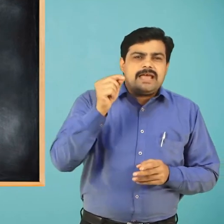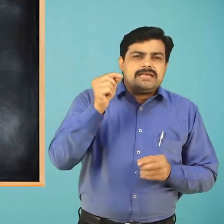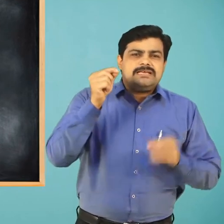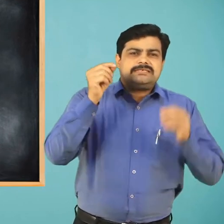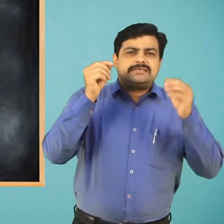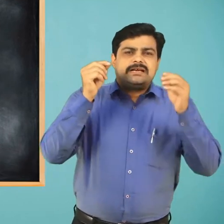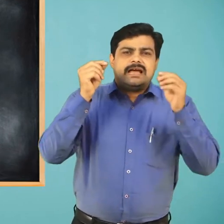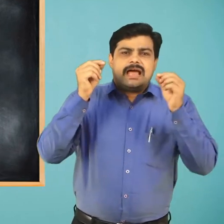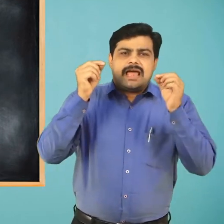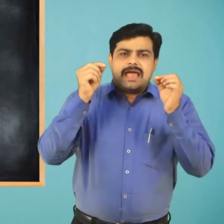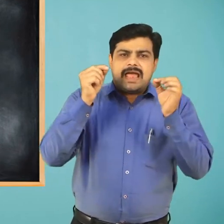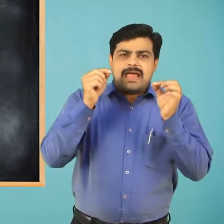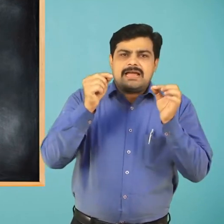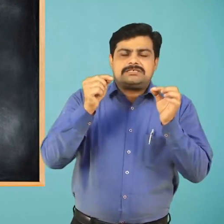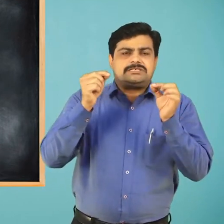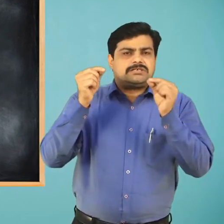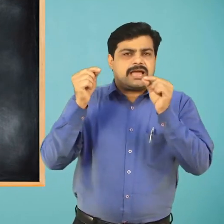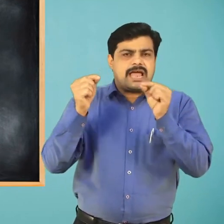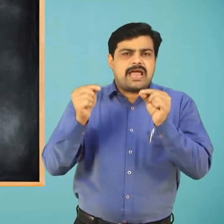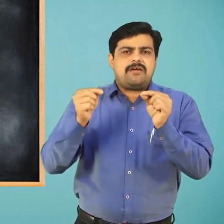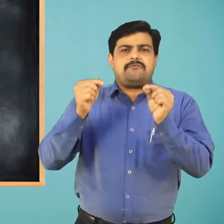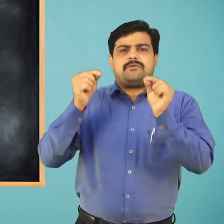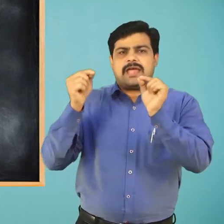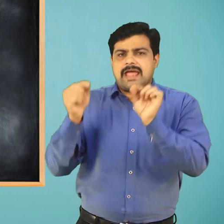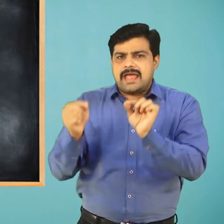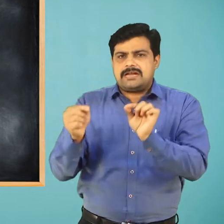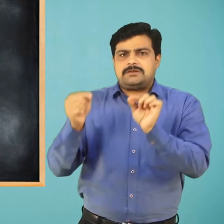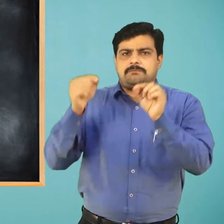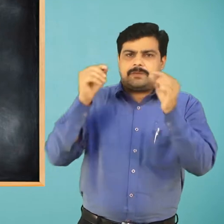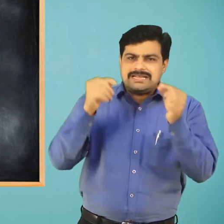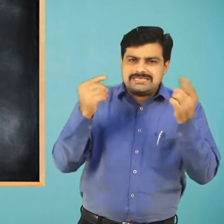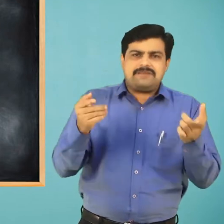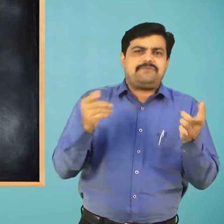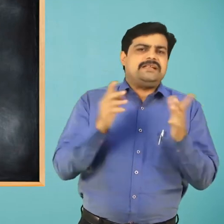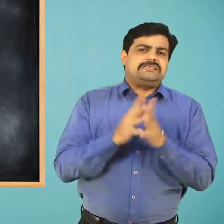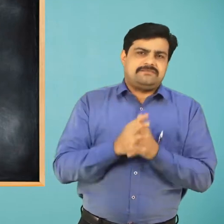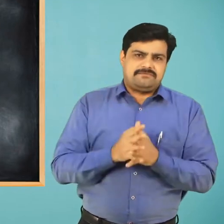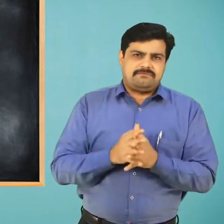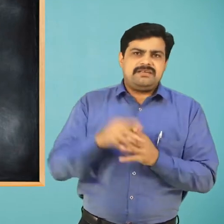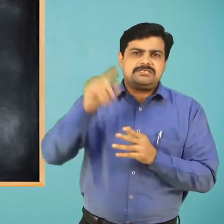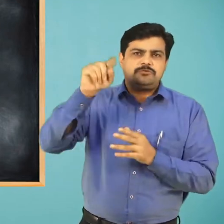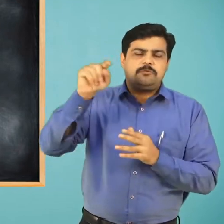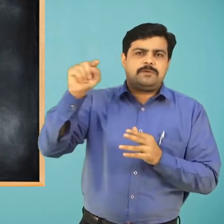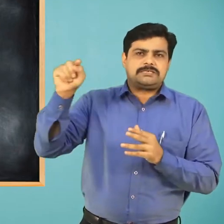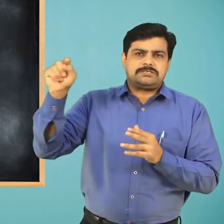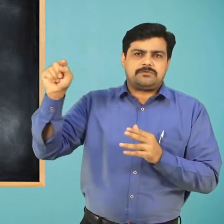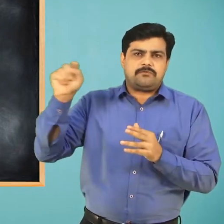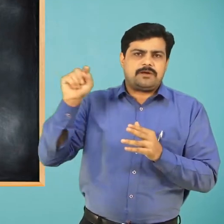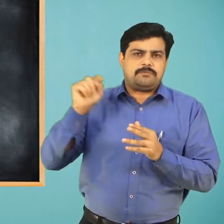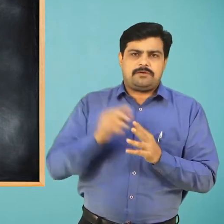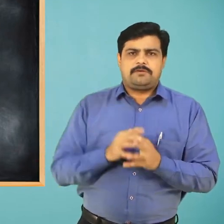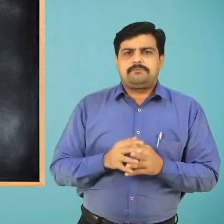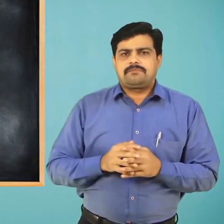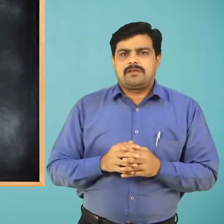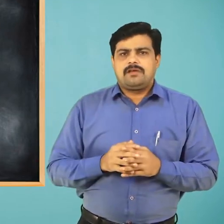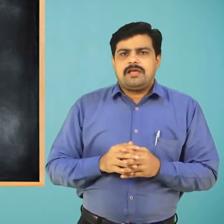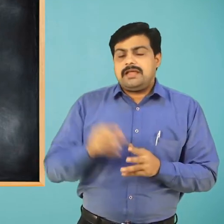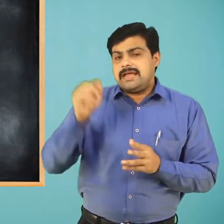there is has, have, had plus infinitive, means to plus verb, in